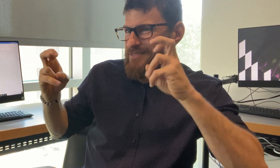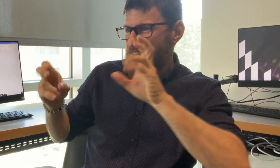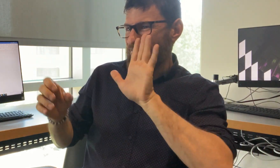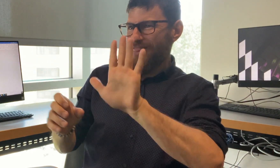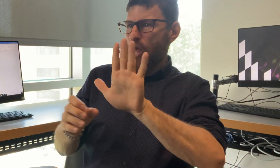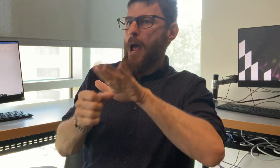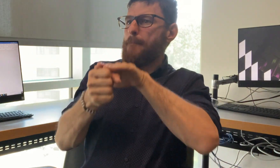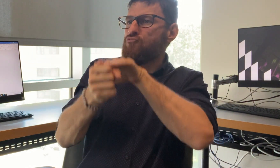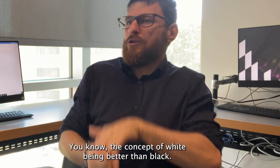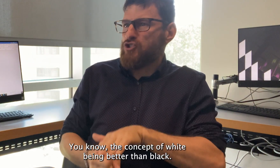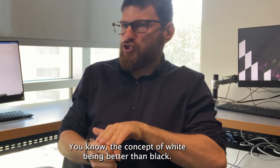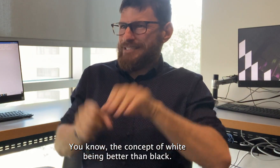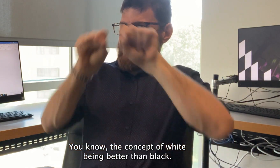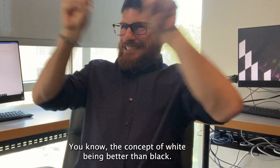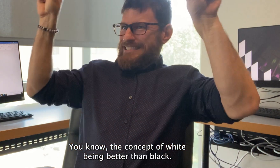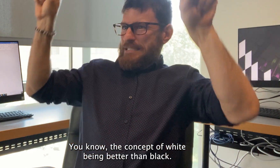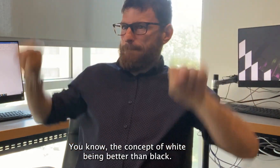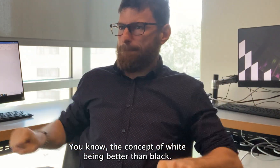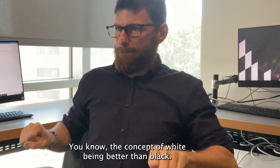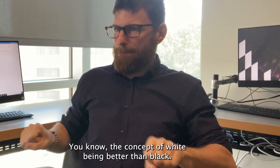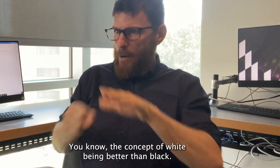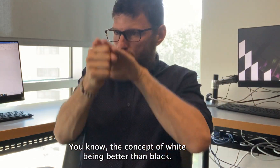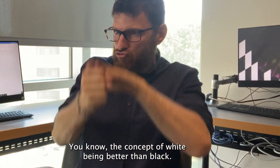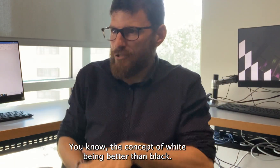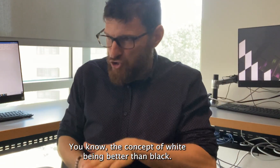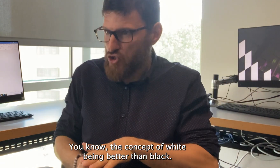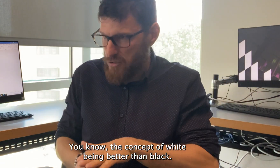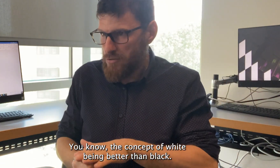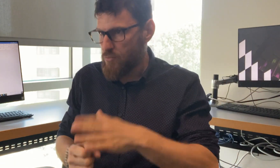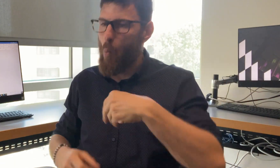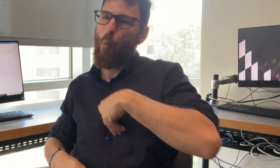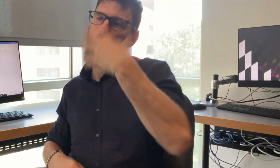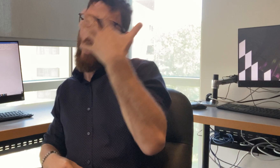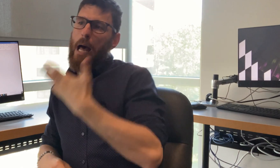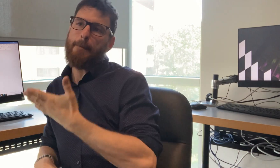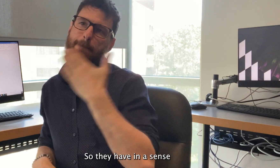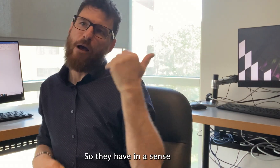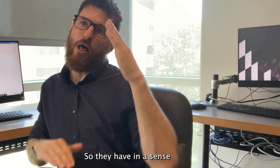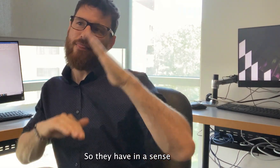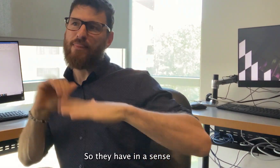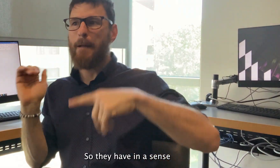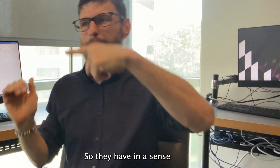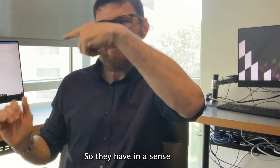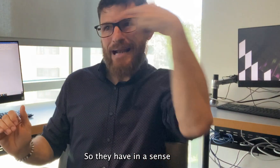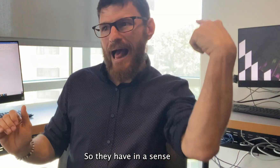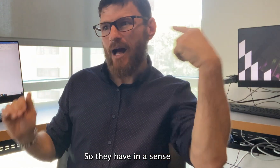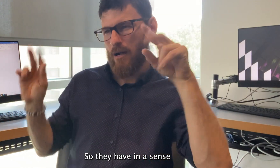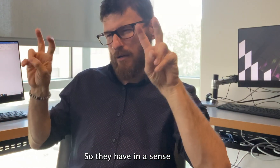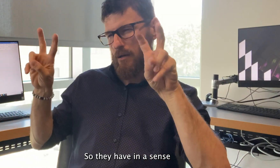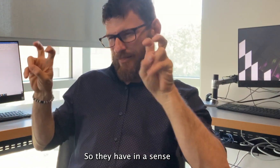system. The concept of white being better than black. So they have, in a